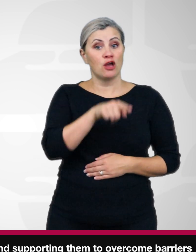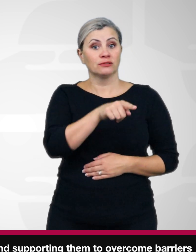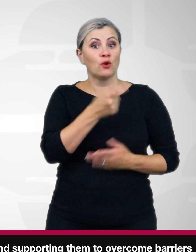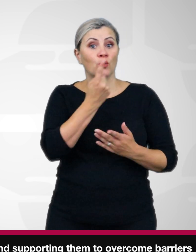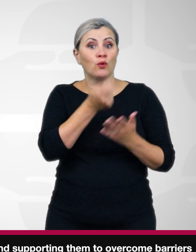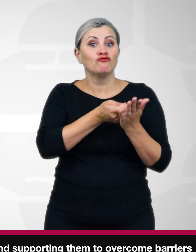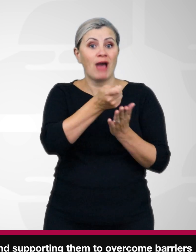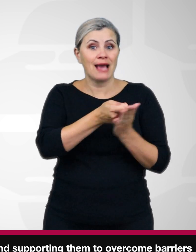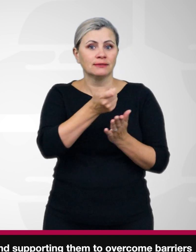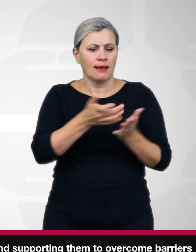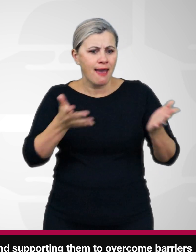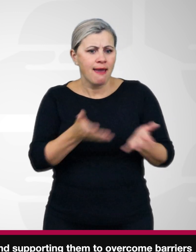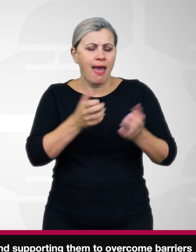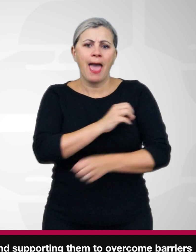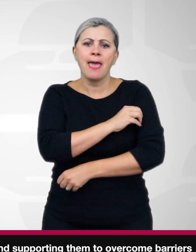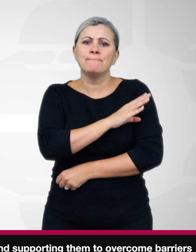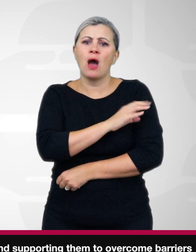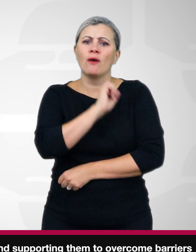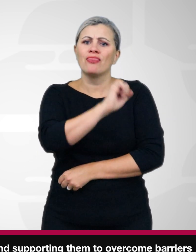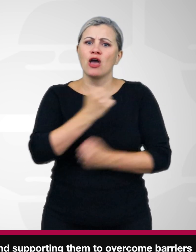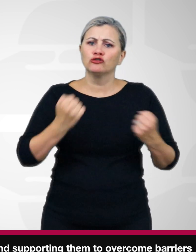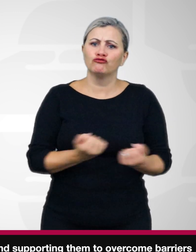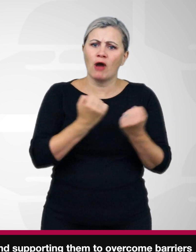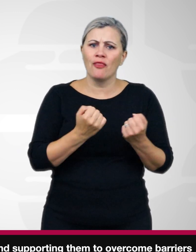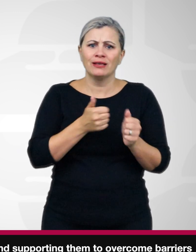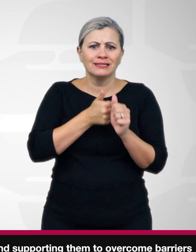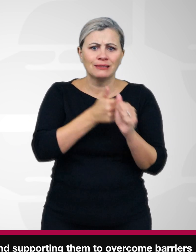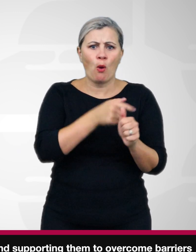empowering tenants' strengths and supporting them to overcome barriers